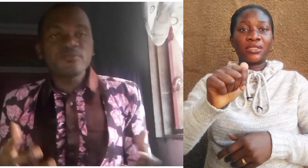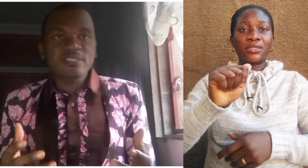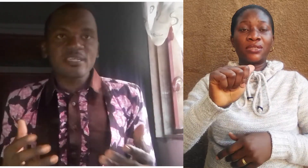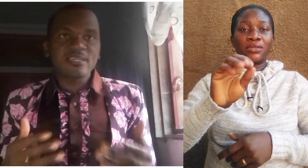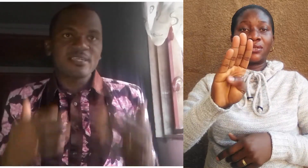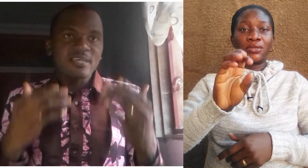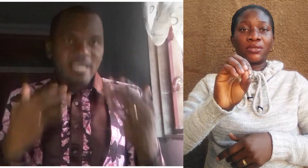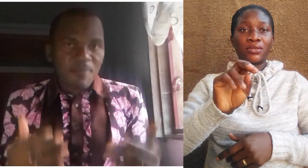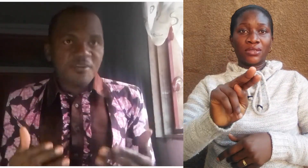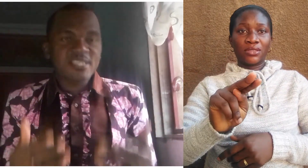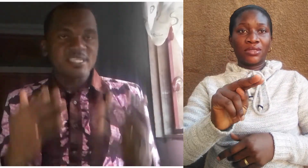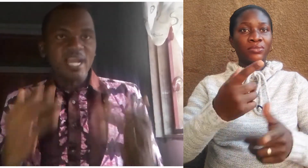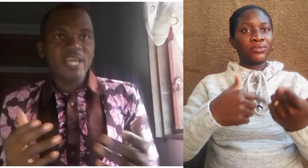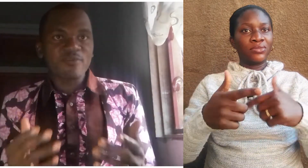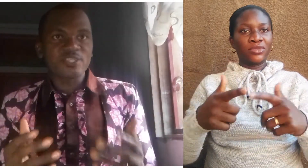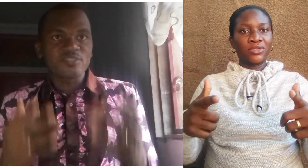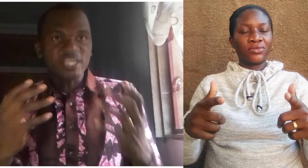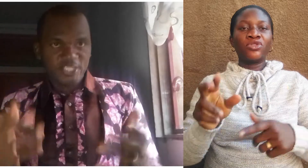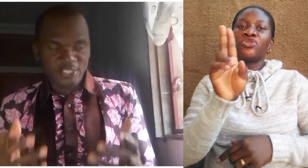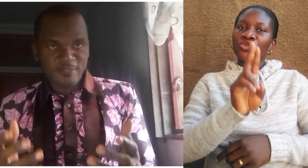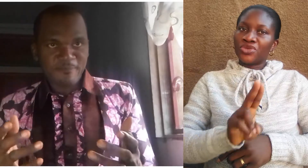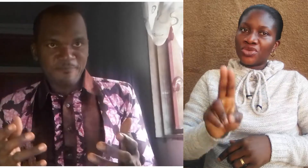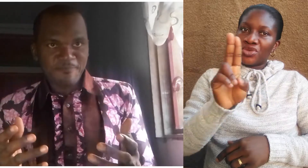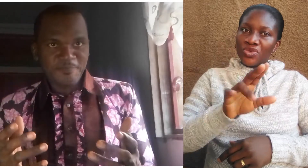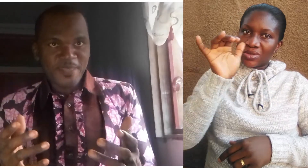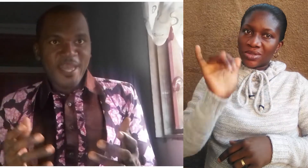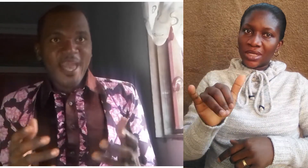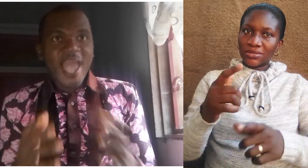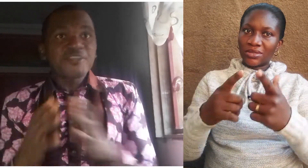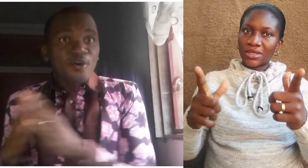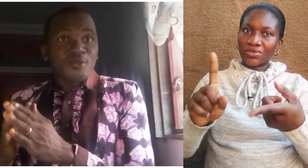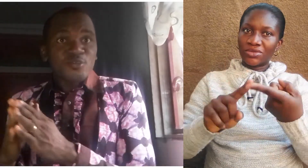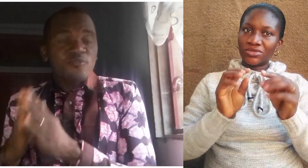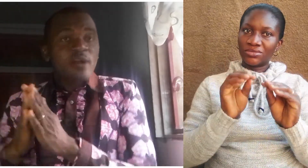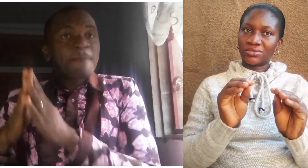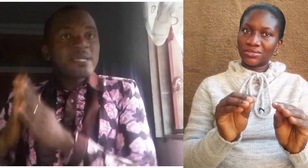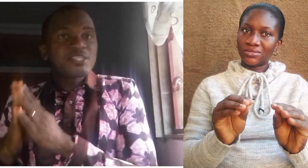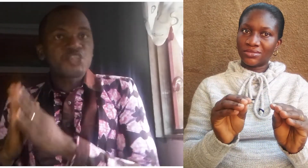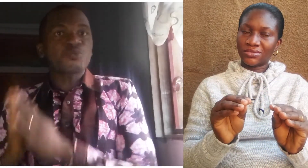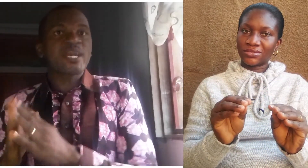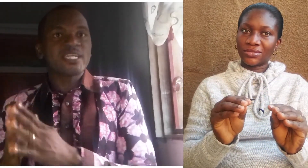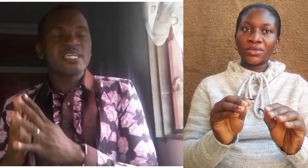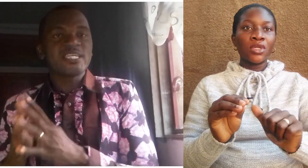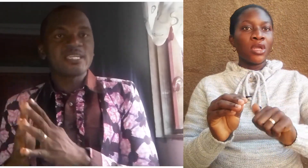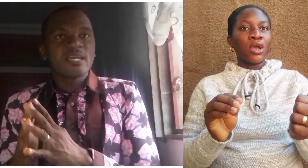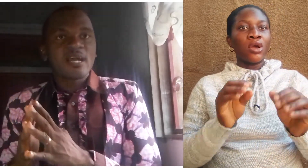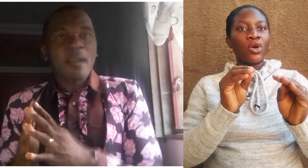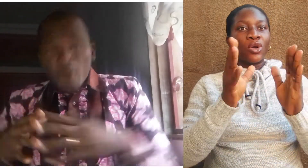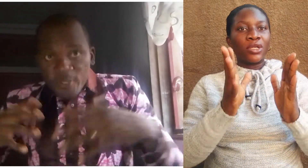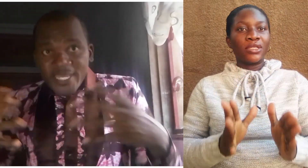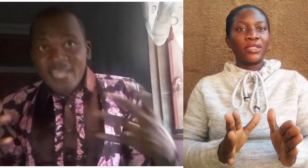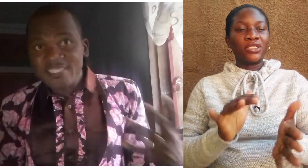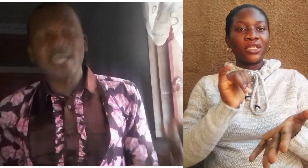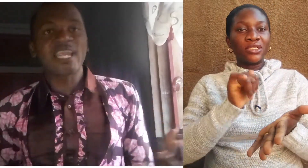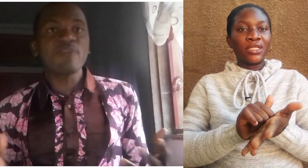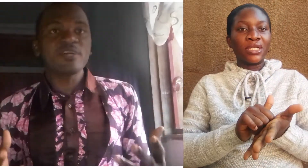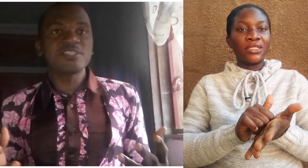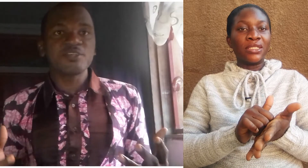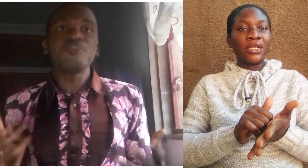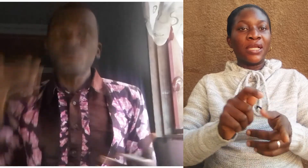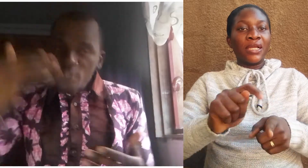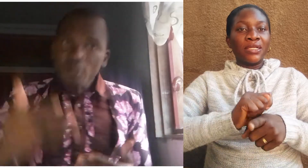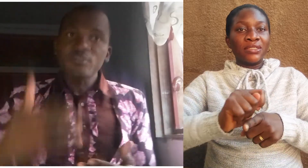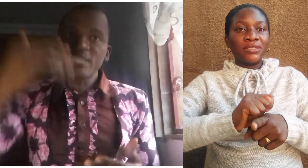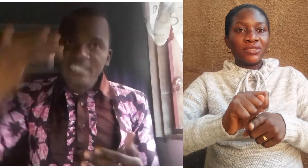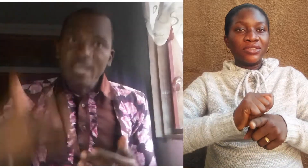obviously use Gabonese Sign Language to teach. And those who have been trained in American Sign